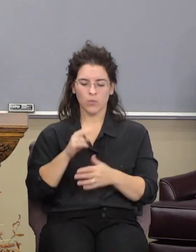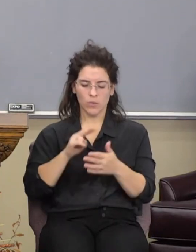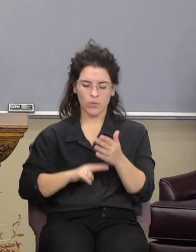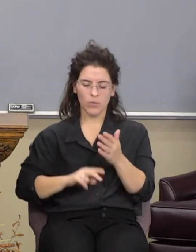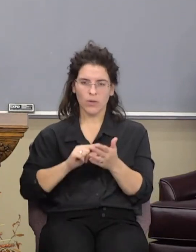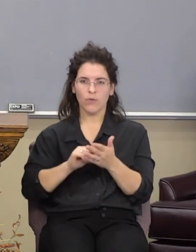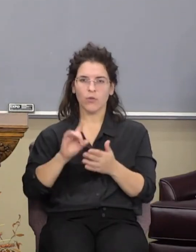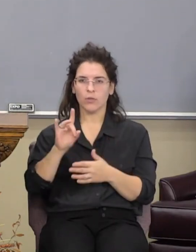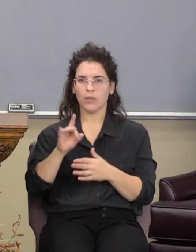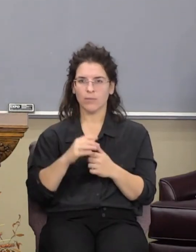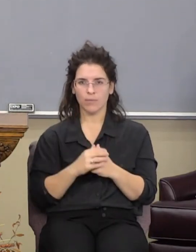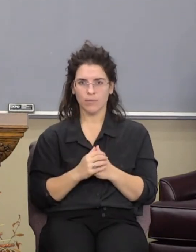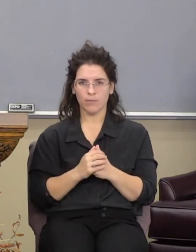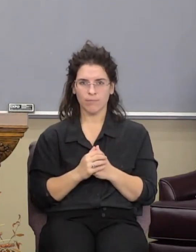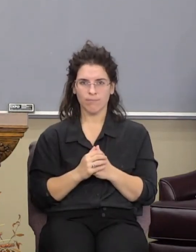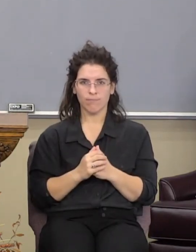8.